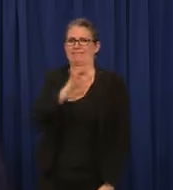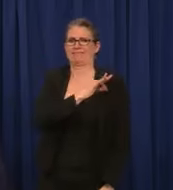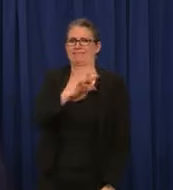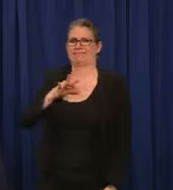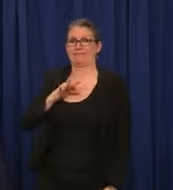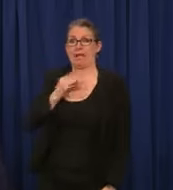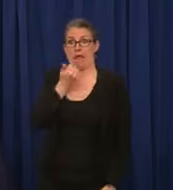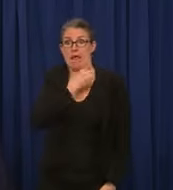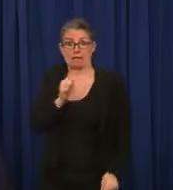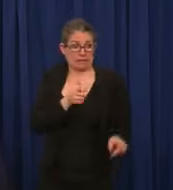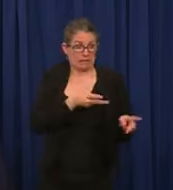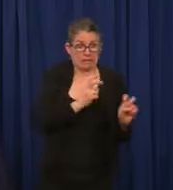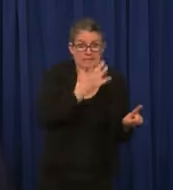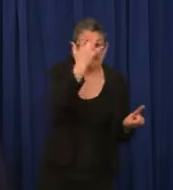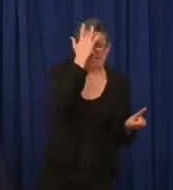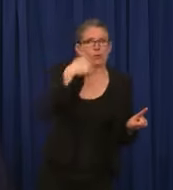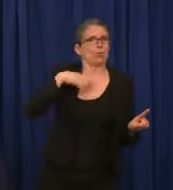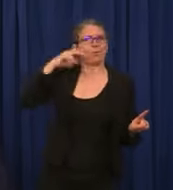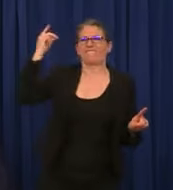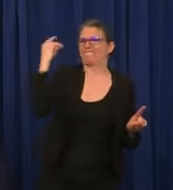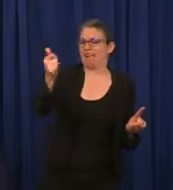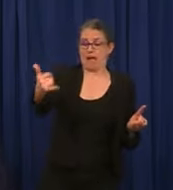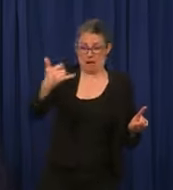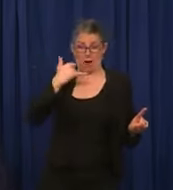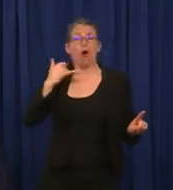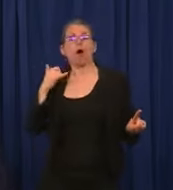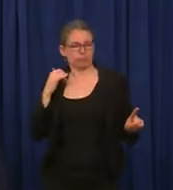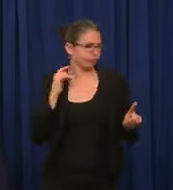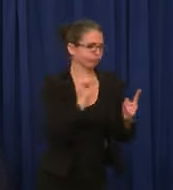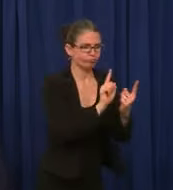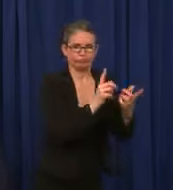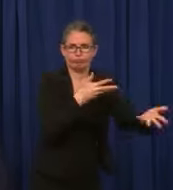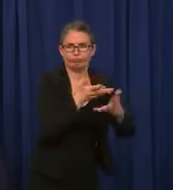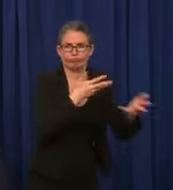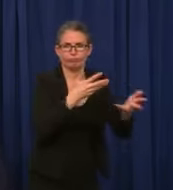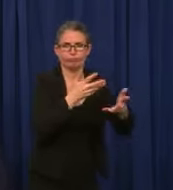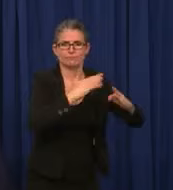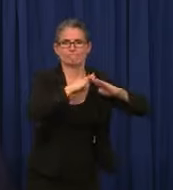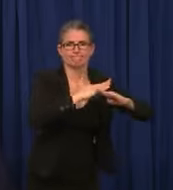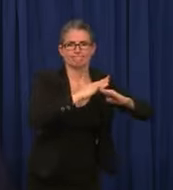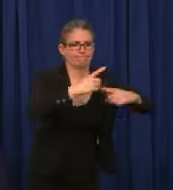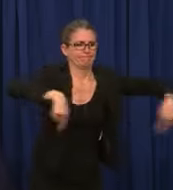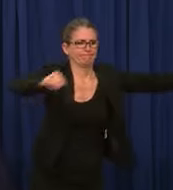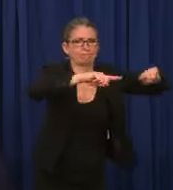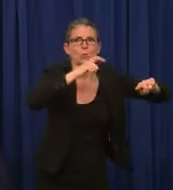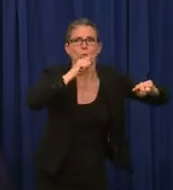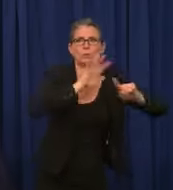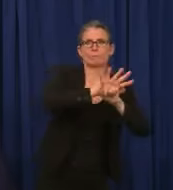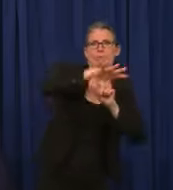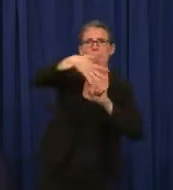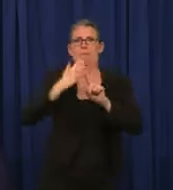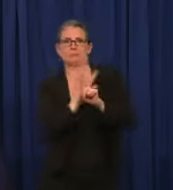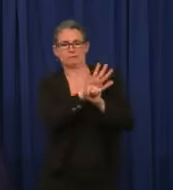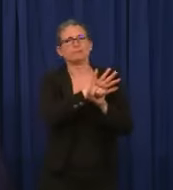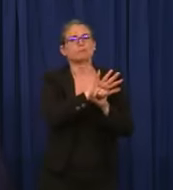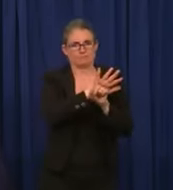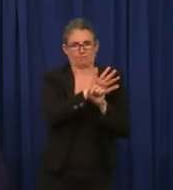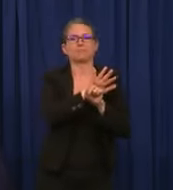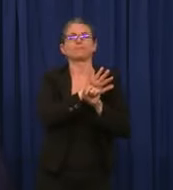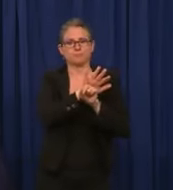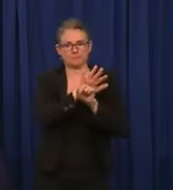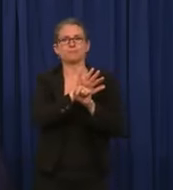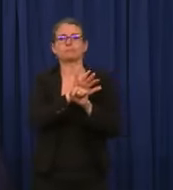people that for whom they provide services to can continue to remain safe. So those first line responders have been top of mind for